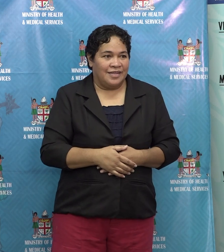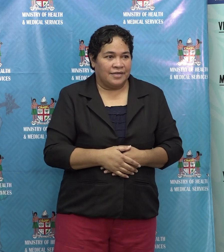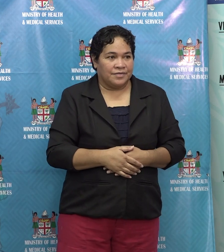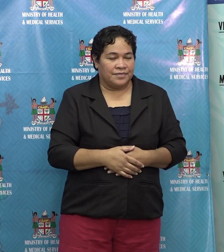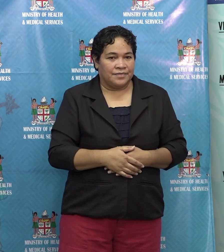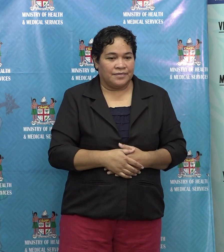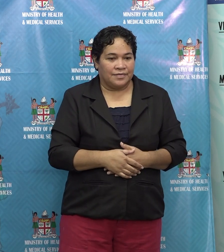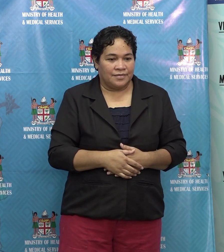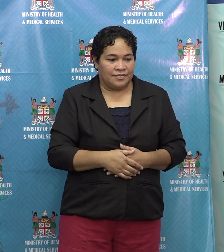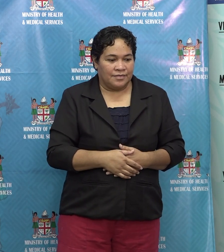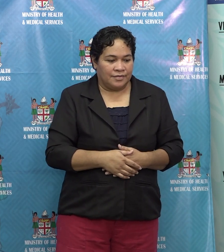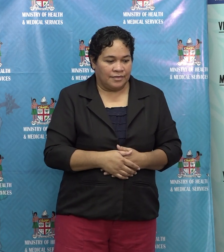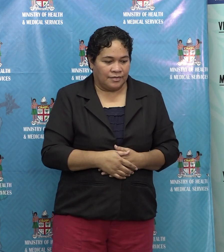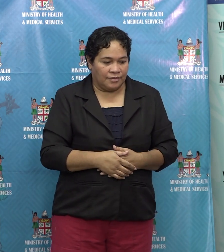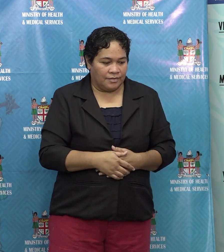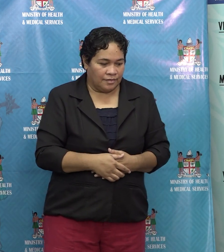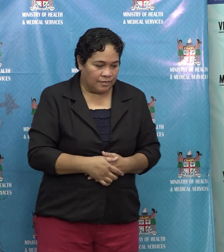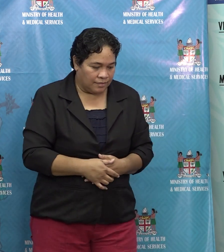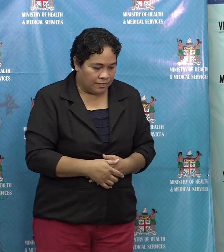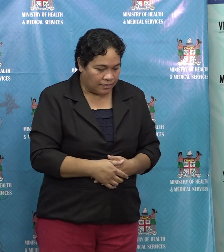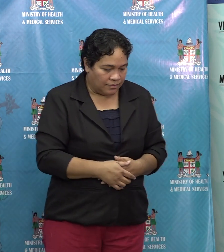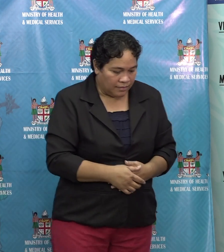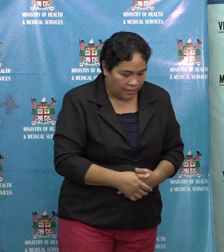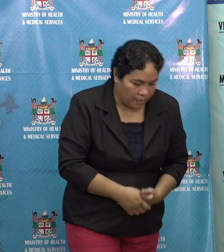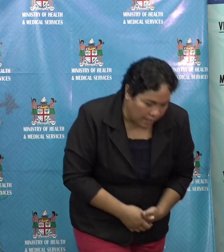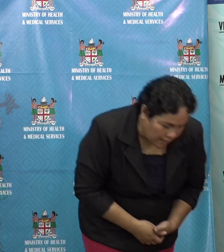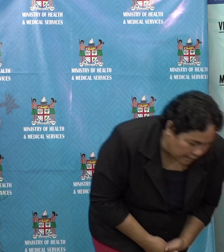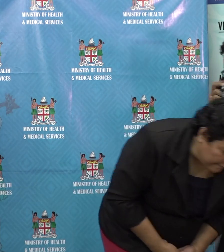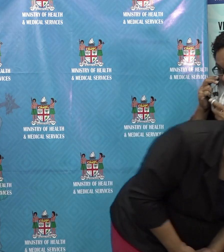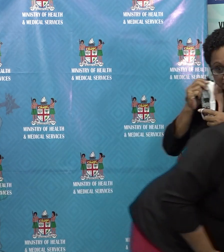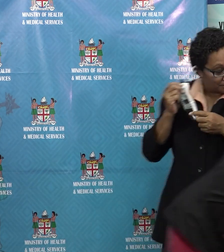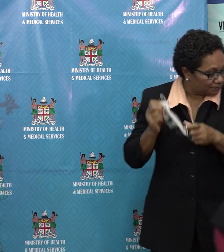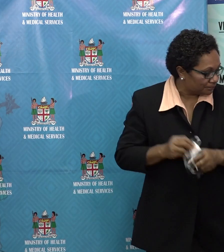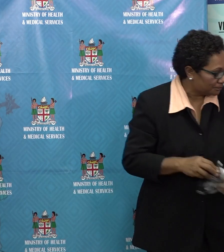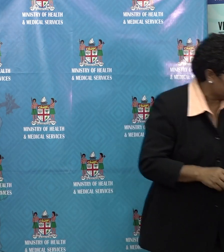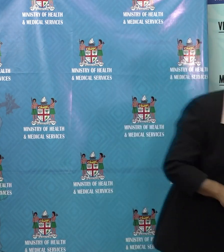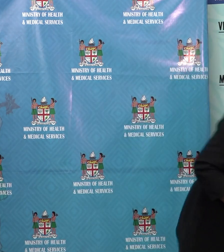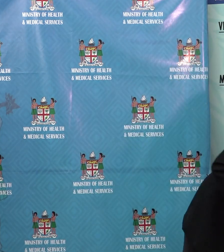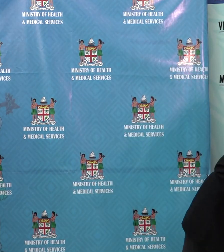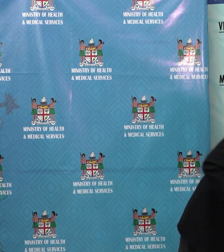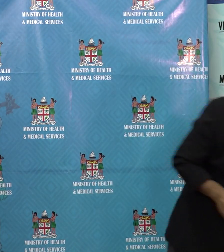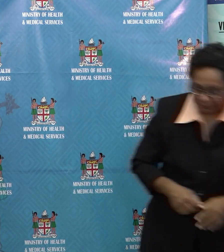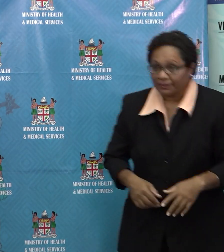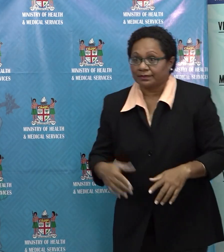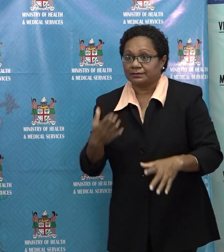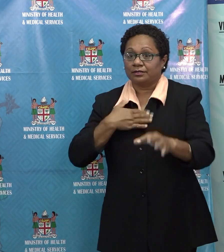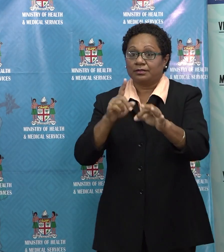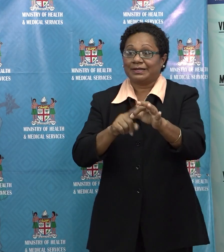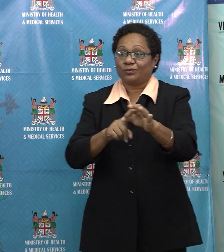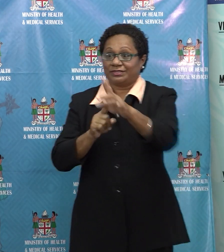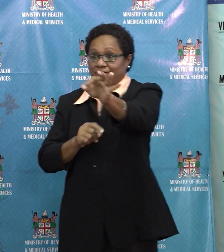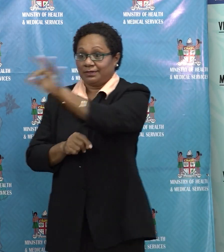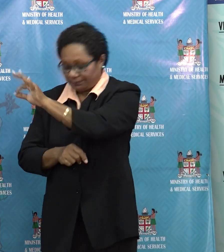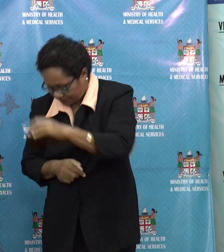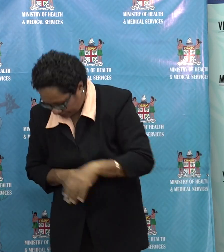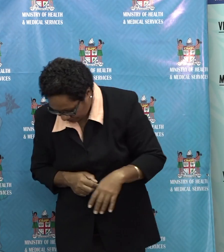Hi, Dr. Fong, Live for Radio New Zealand today. My question is to do with vaccination and